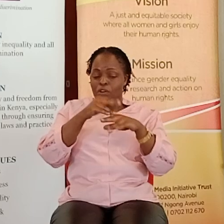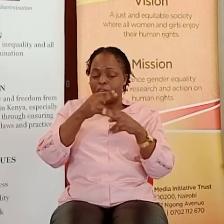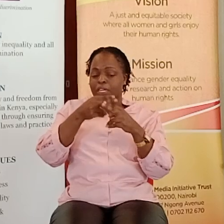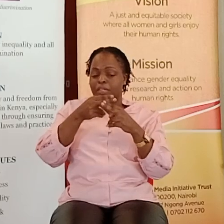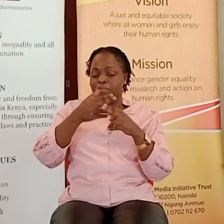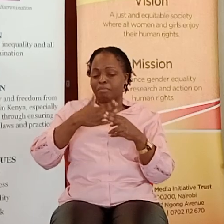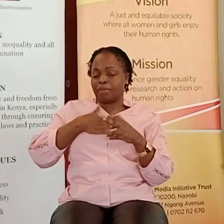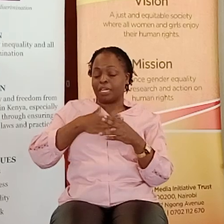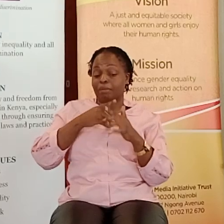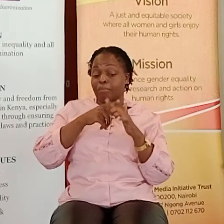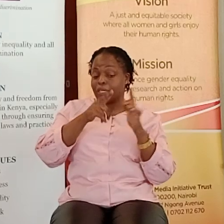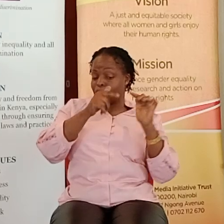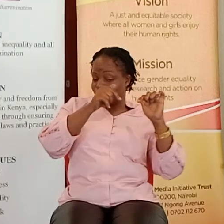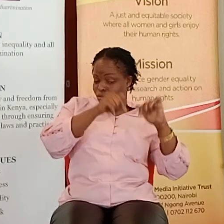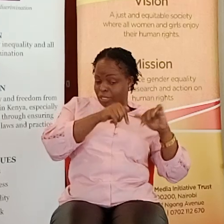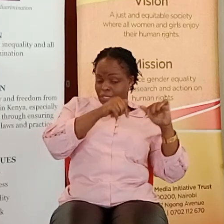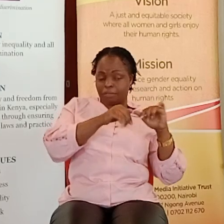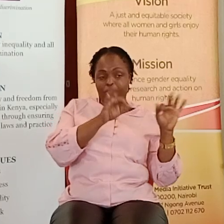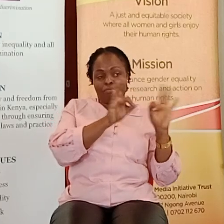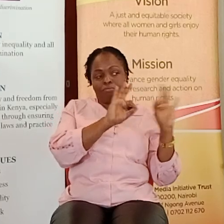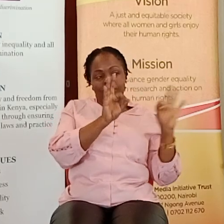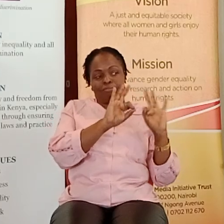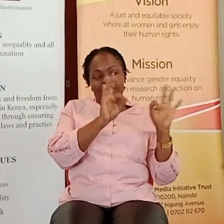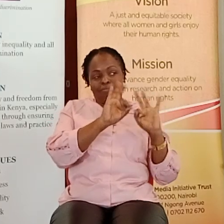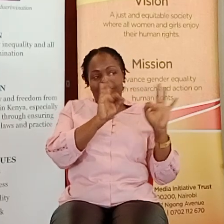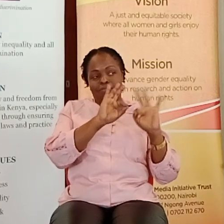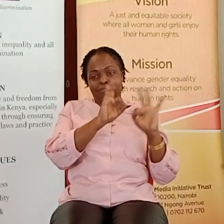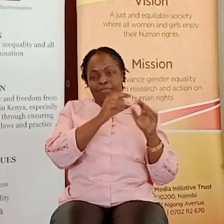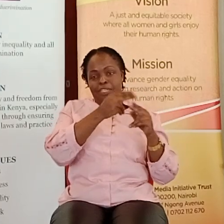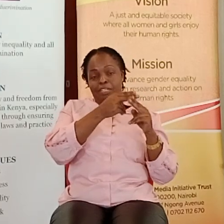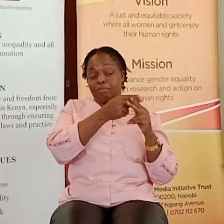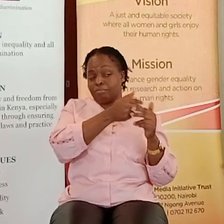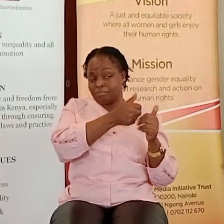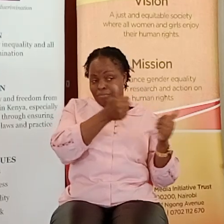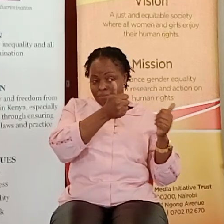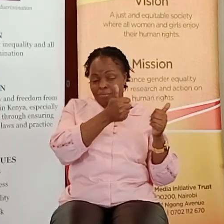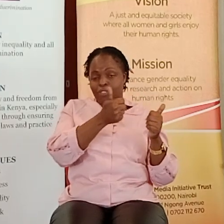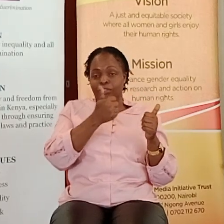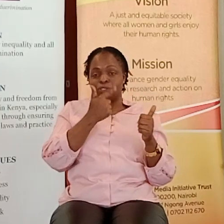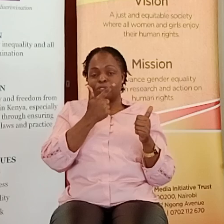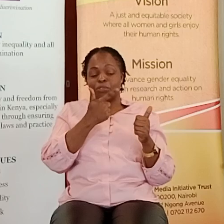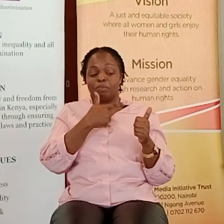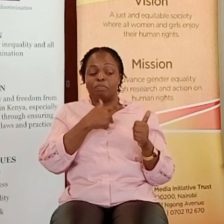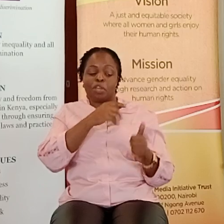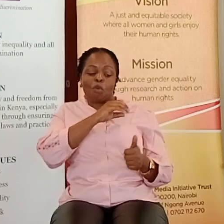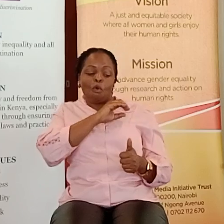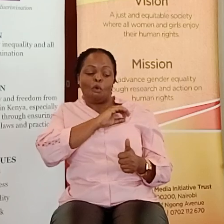But today they did it so well, and for that I owe you.